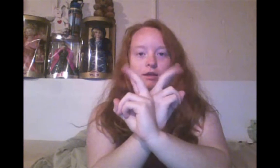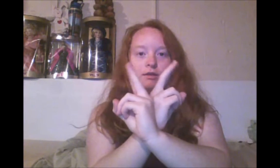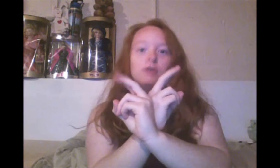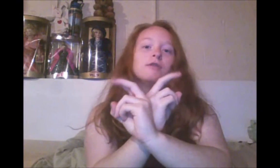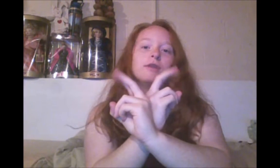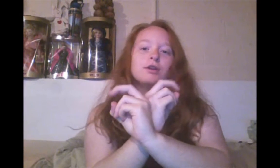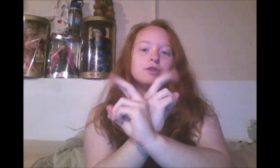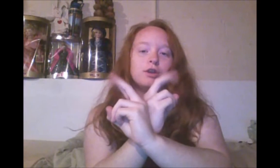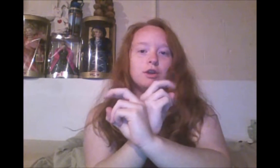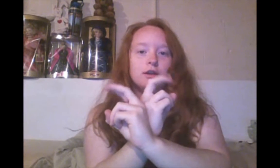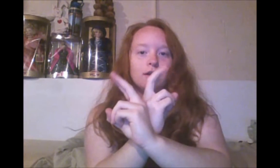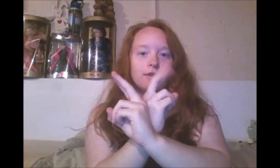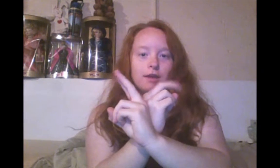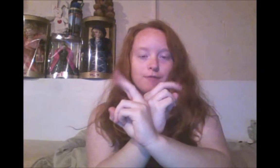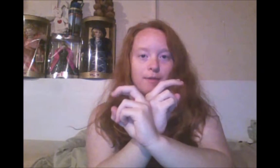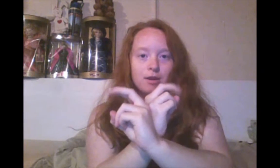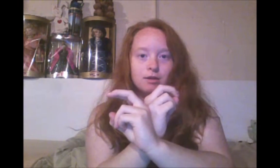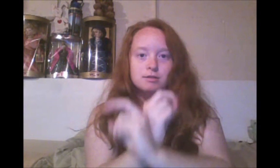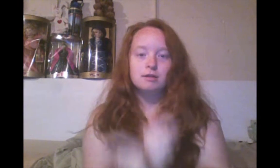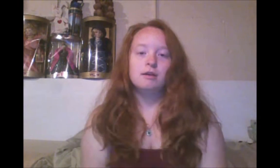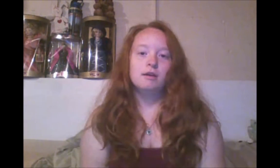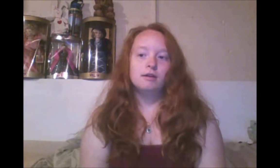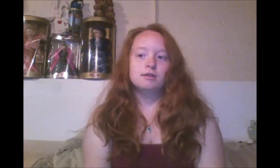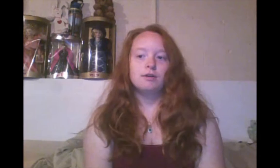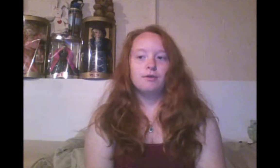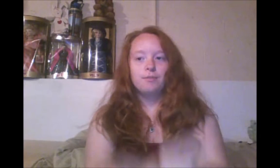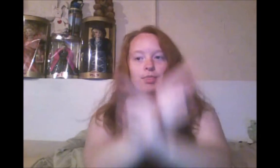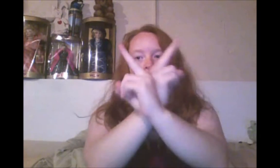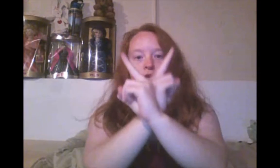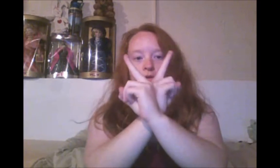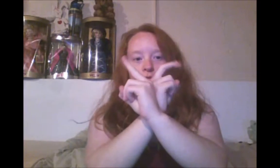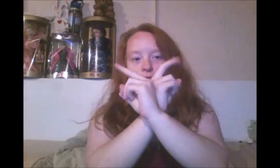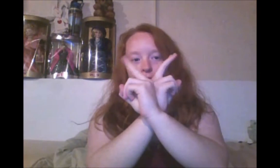your fingers are the rabbit ears. So, rabbit.